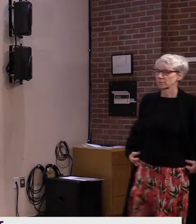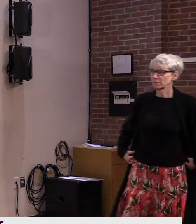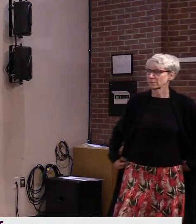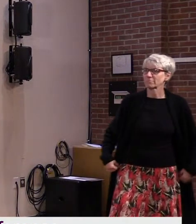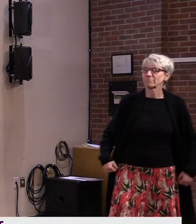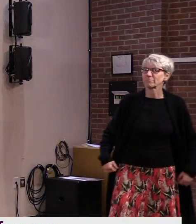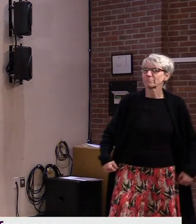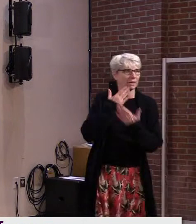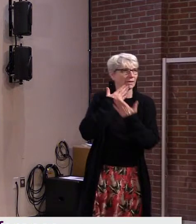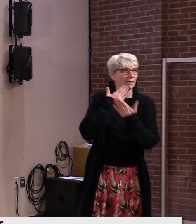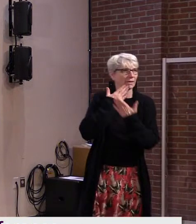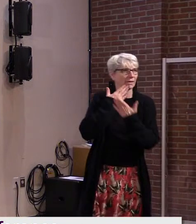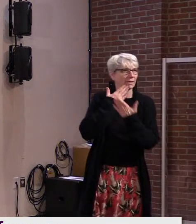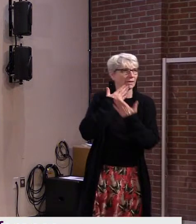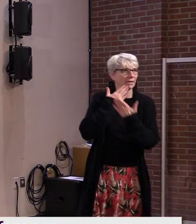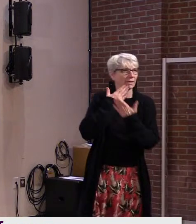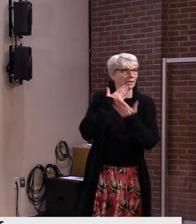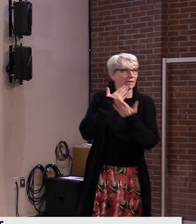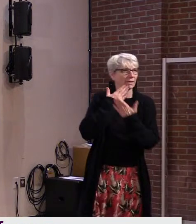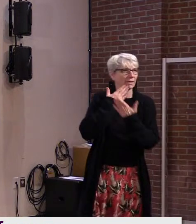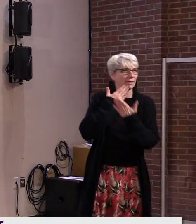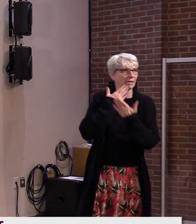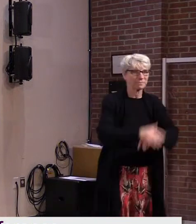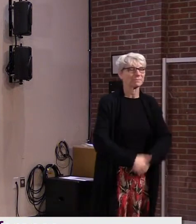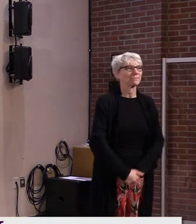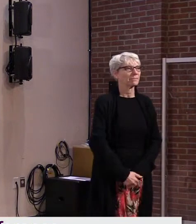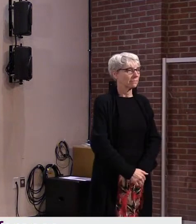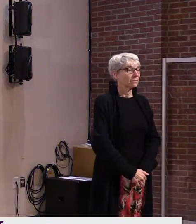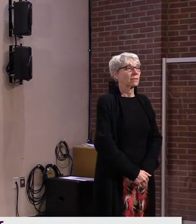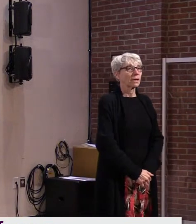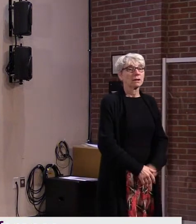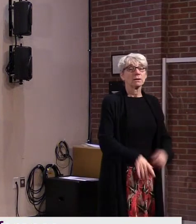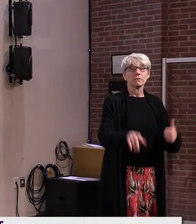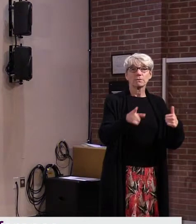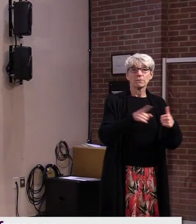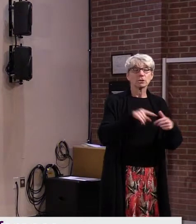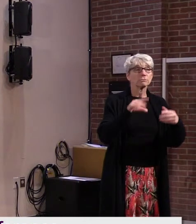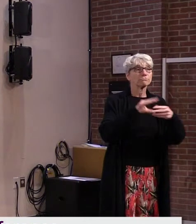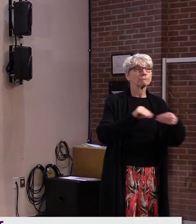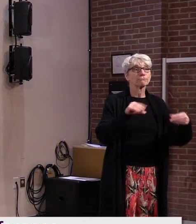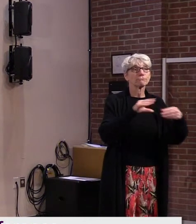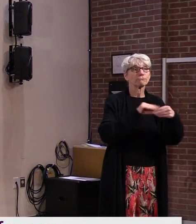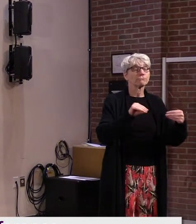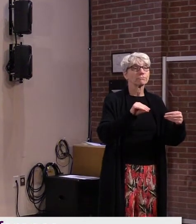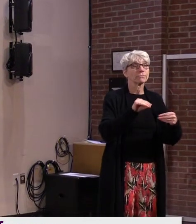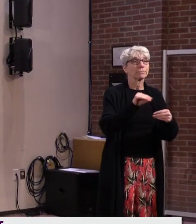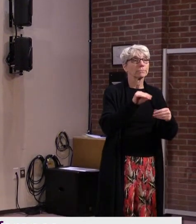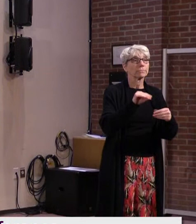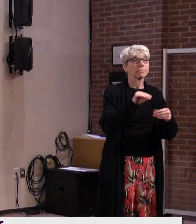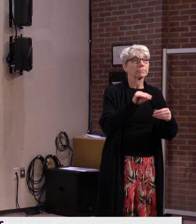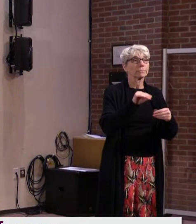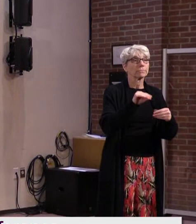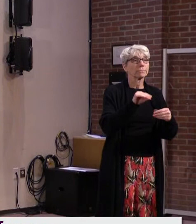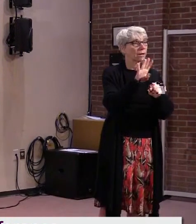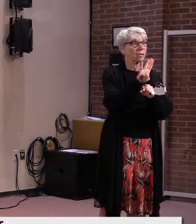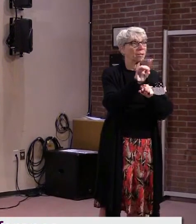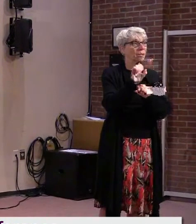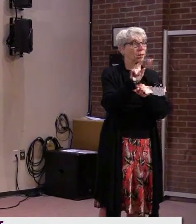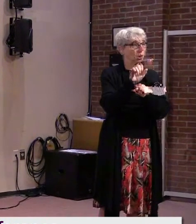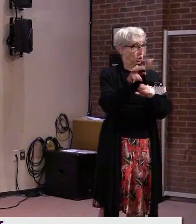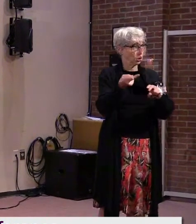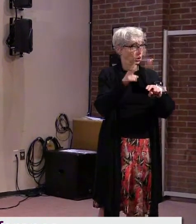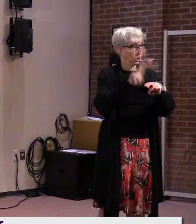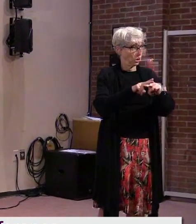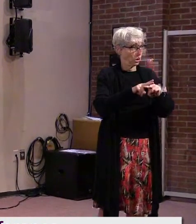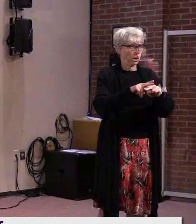Thank you, Commissioner. And we begin by discussing the rollout of the COVID-19 vaccination booster shots.